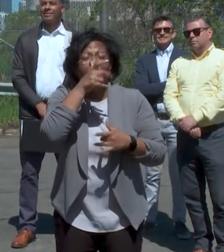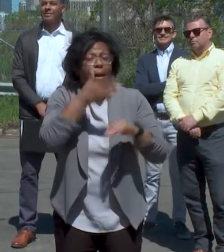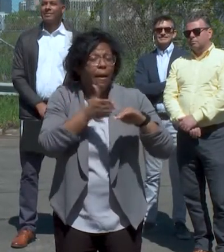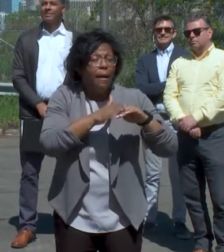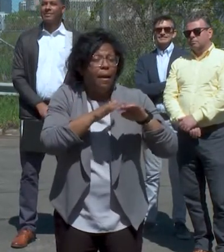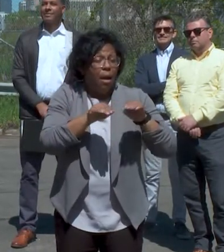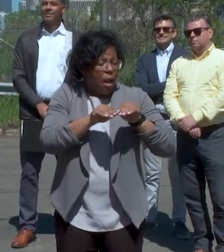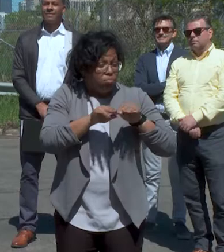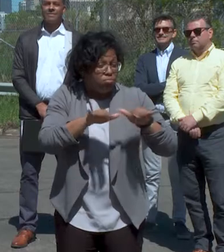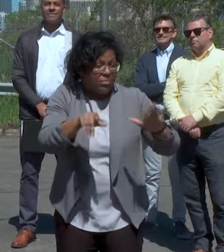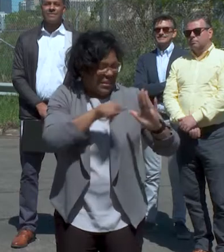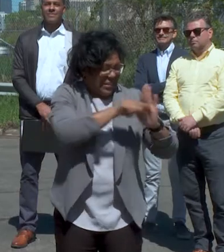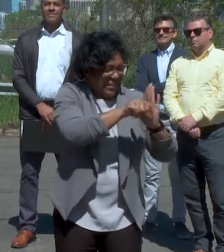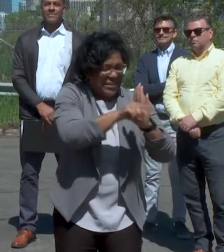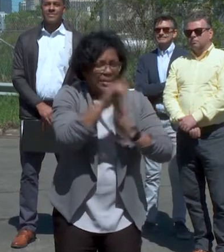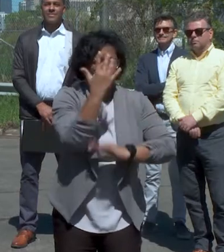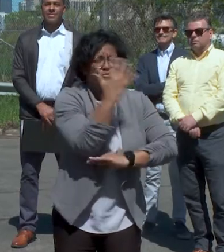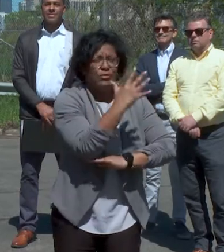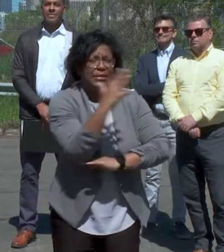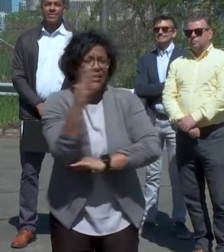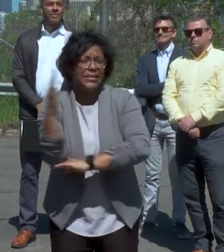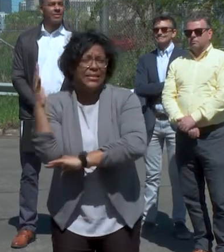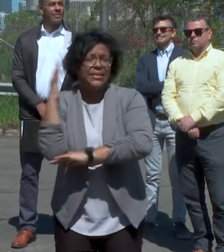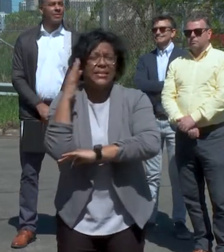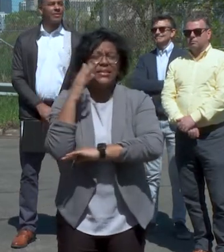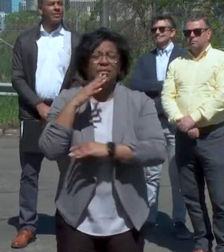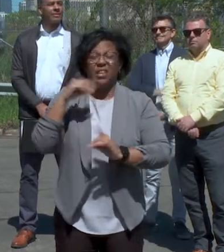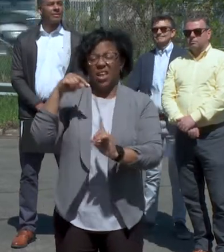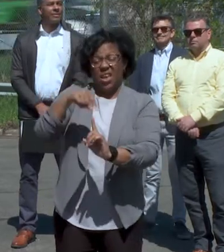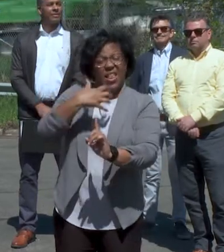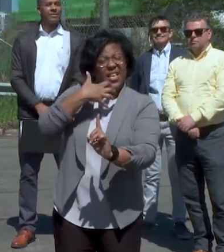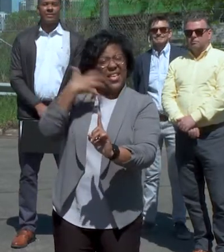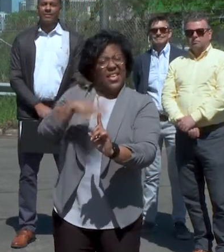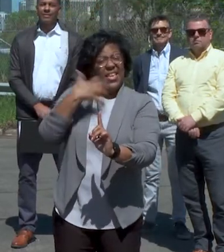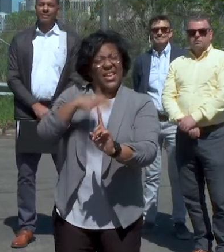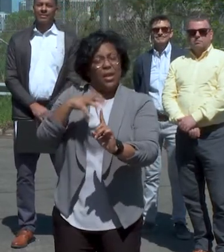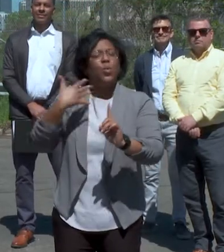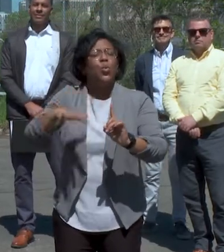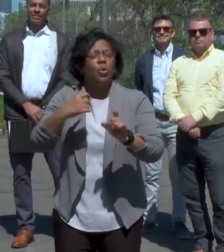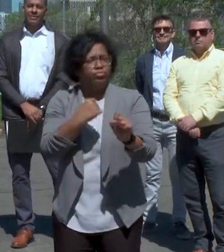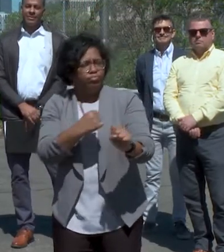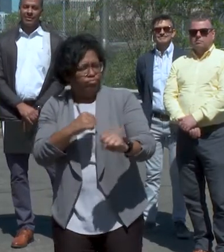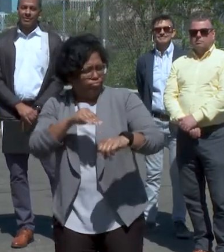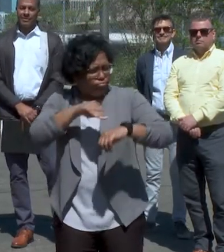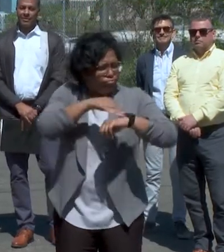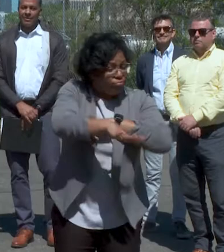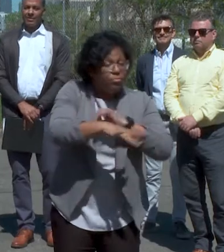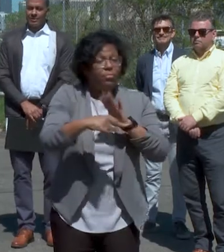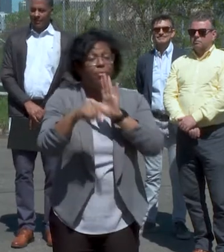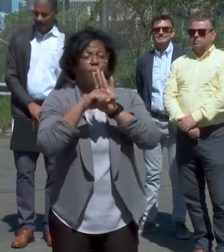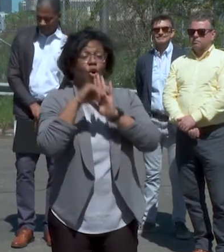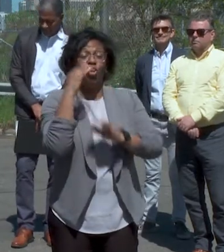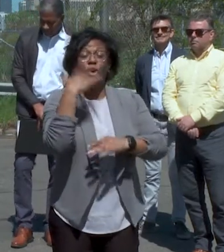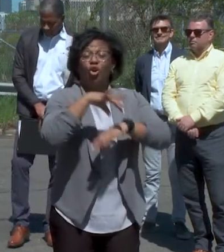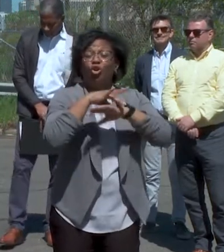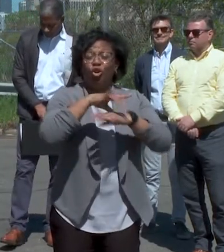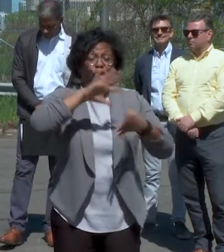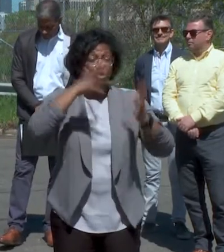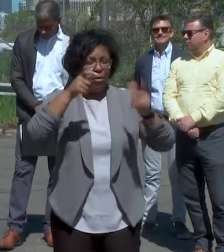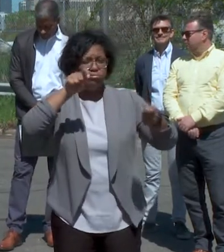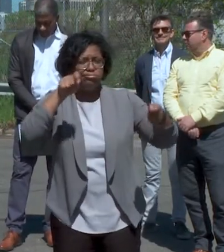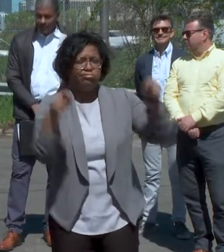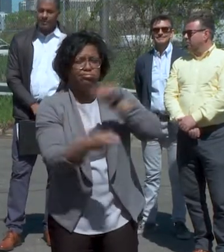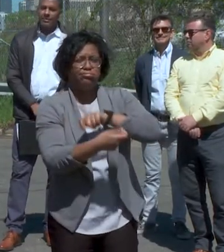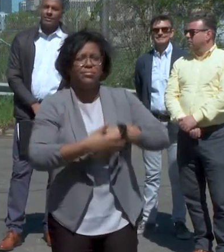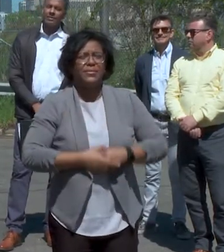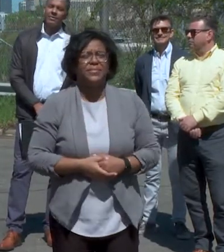coverage. Our goals of this working group was to increase tree canopy coverage to 40% by